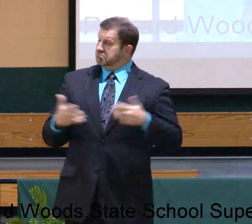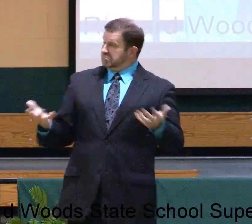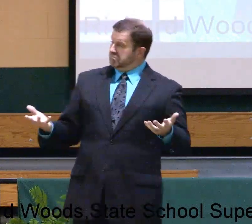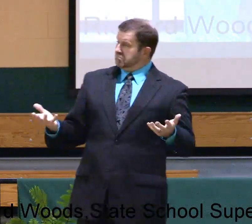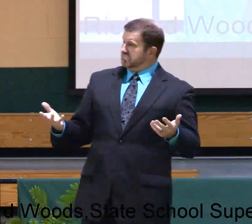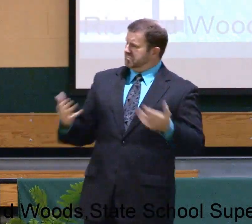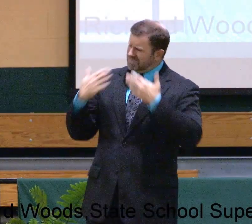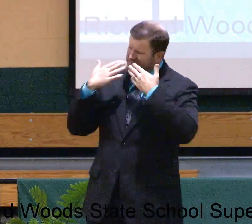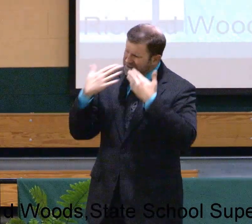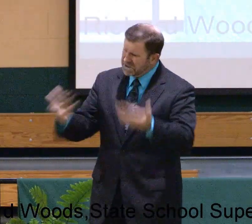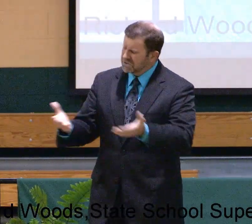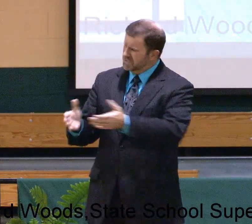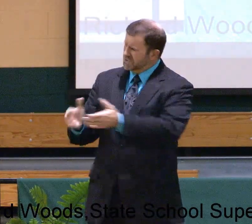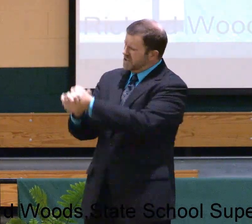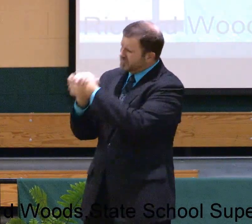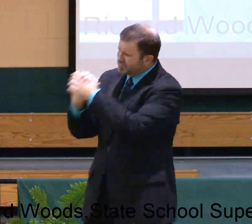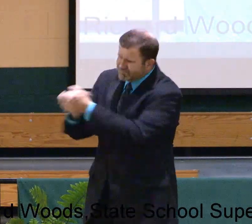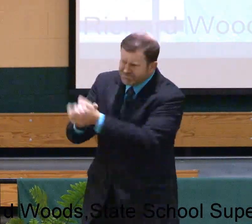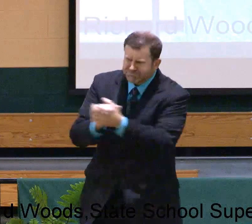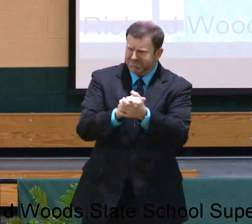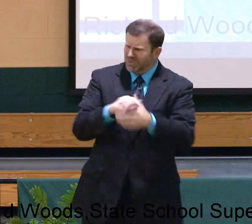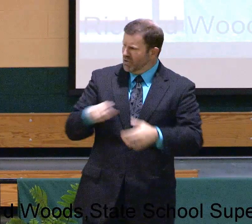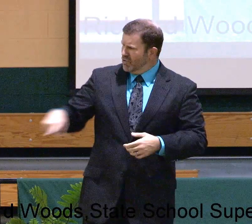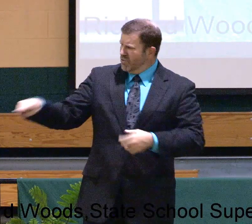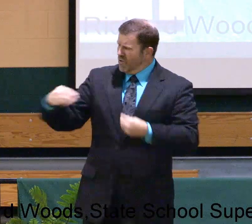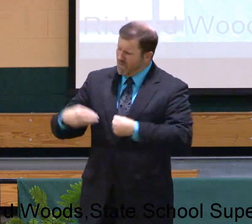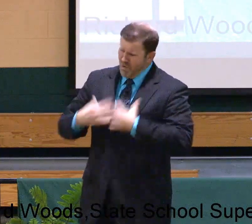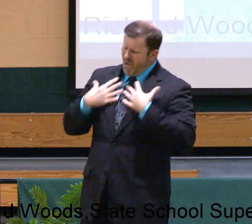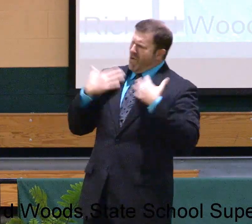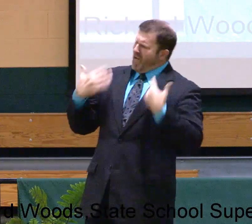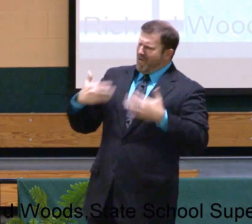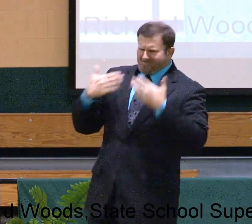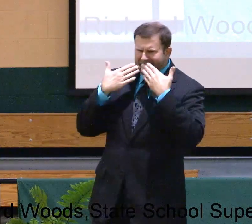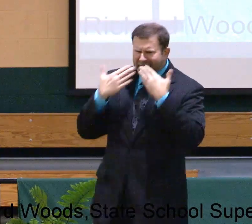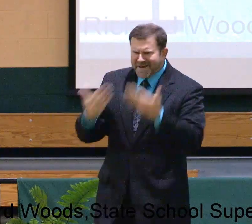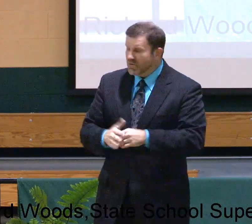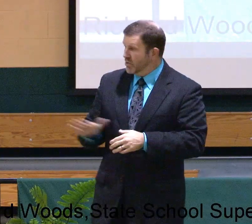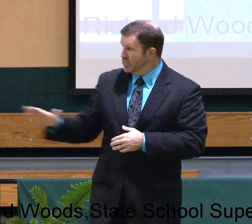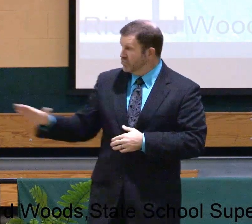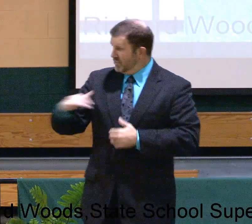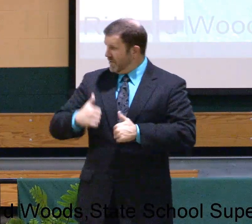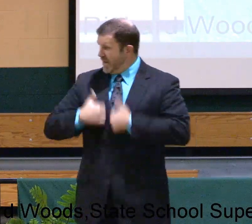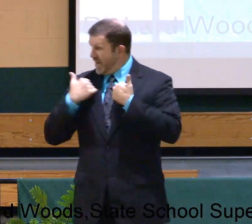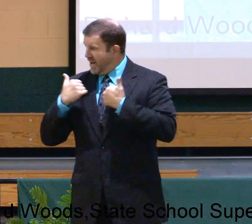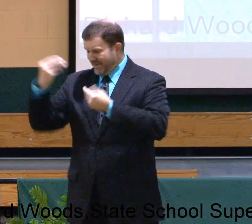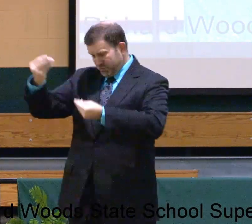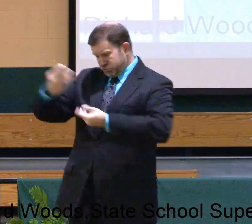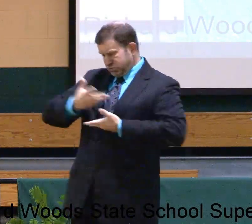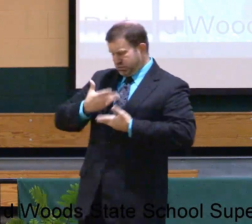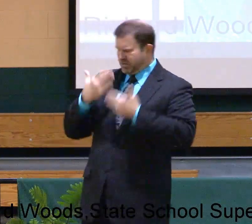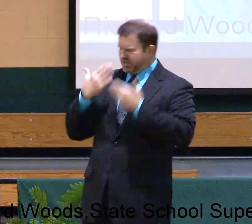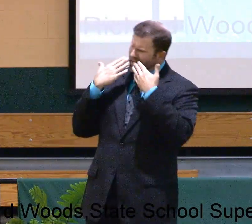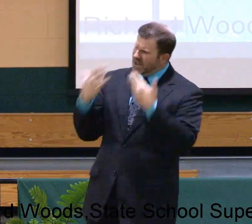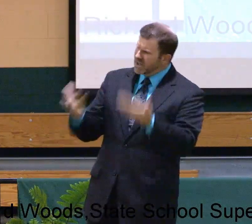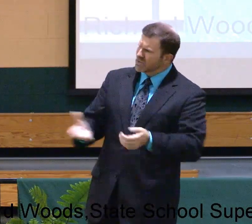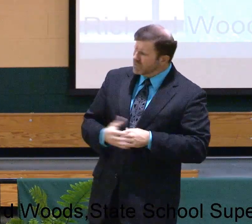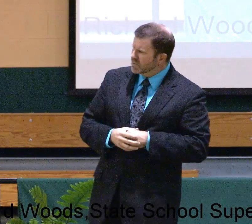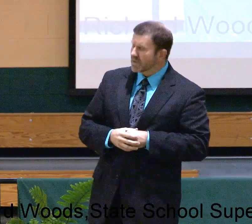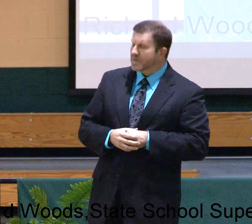efforts. Thank you for the inspiration. Thank you for sharing your lives with us. And thank you for parents and